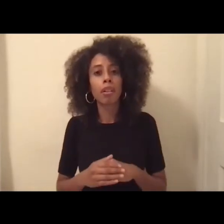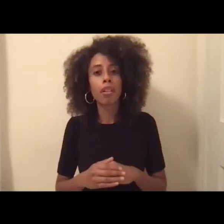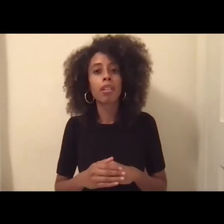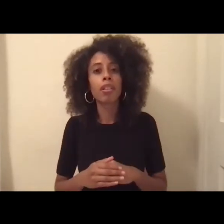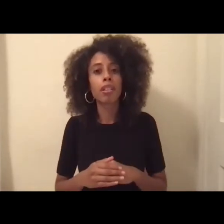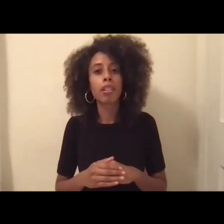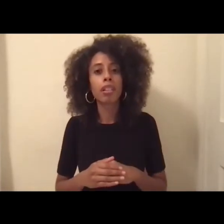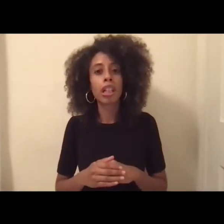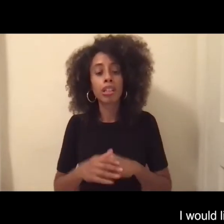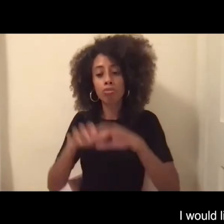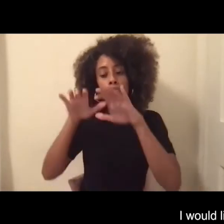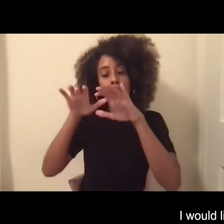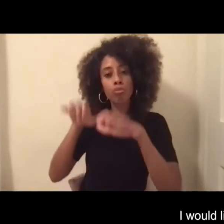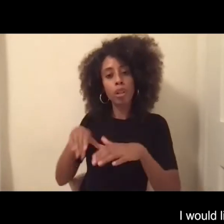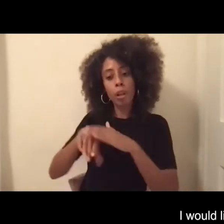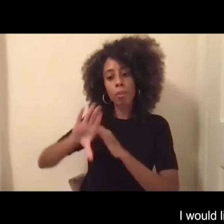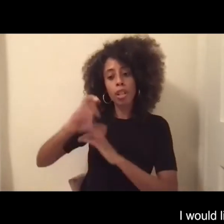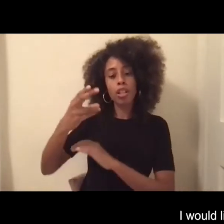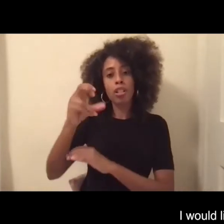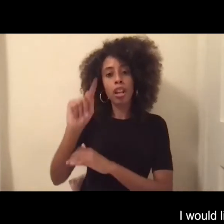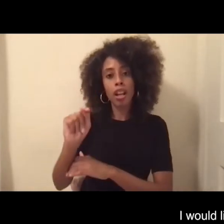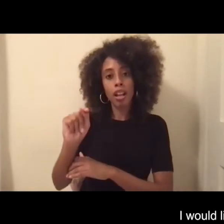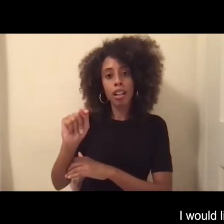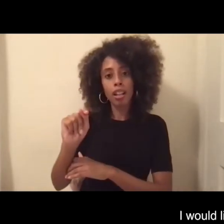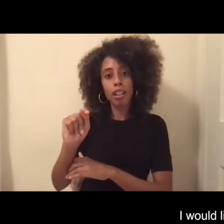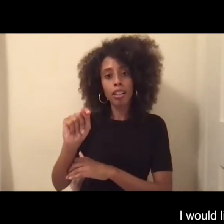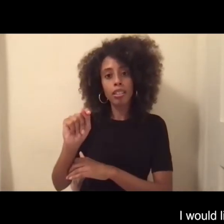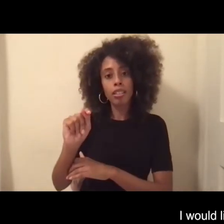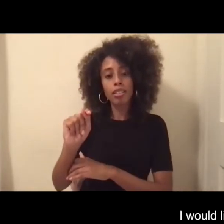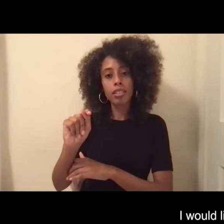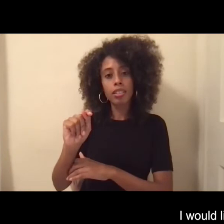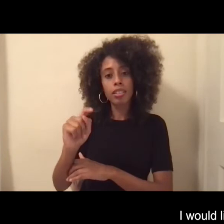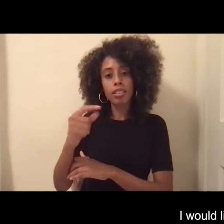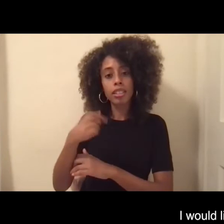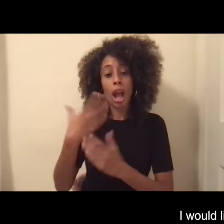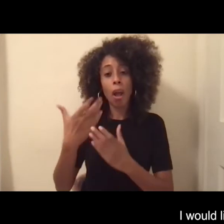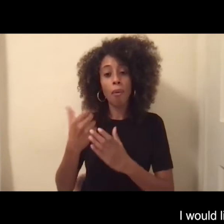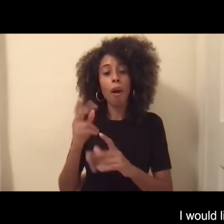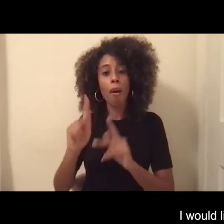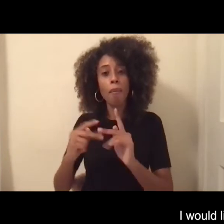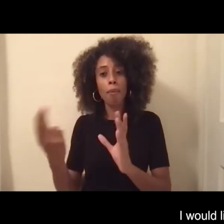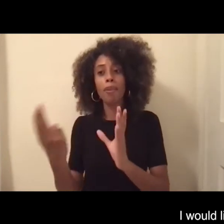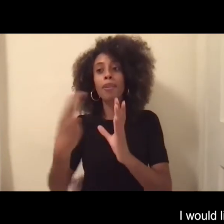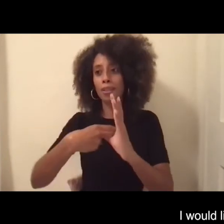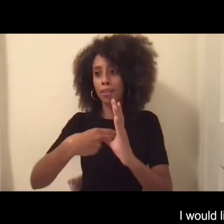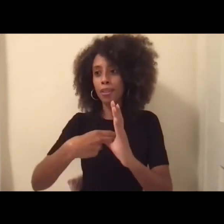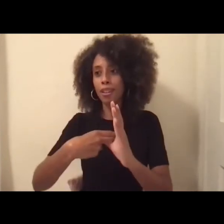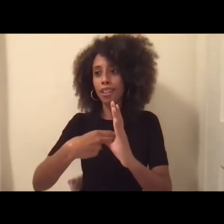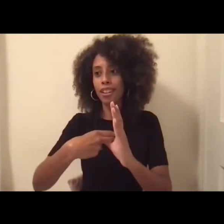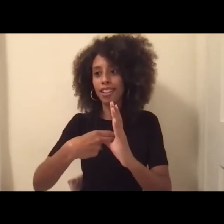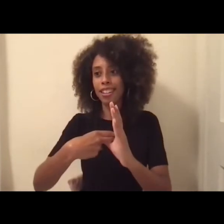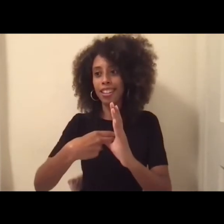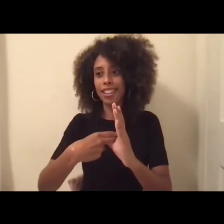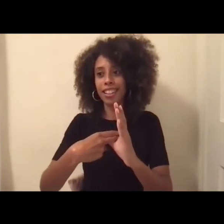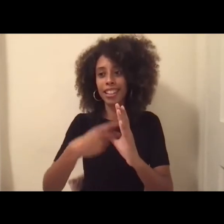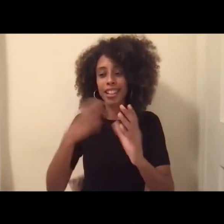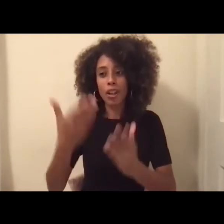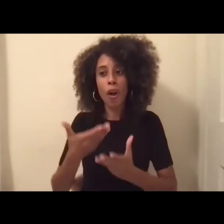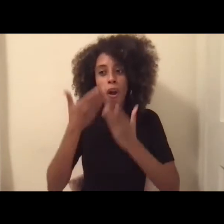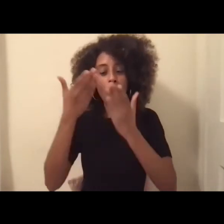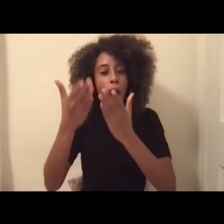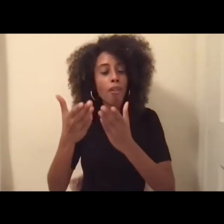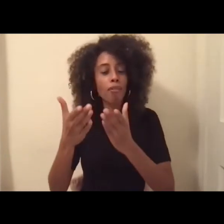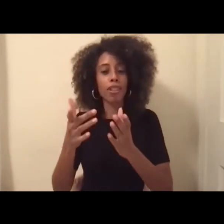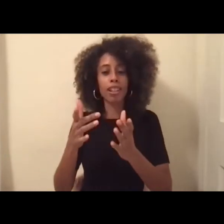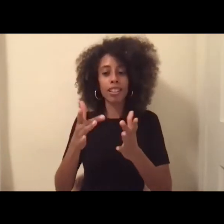the chat right now. I would like participants to offer up any words from their heart,